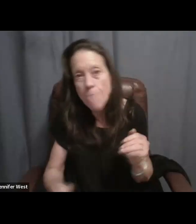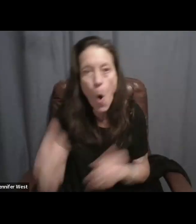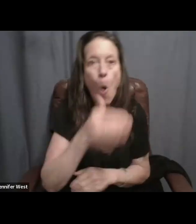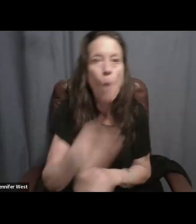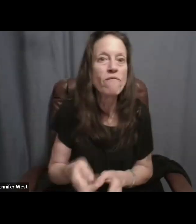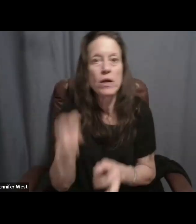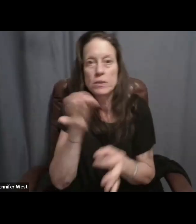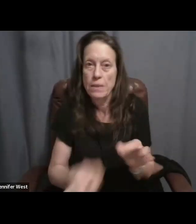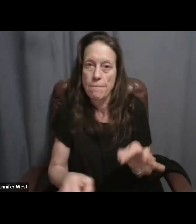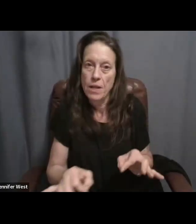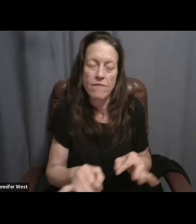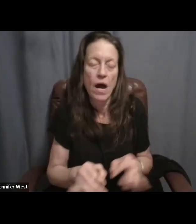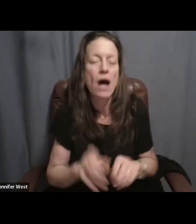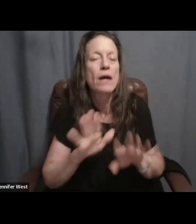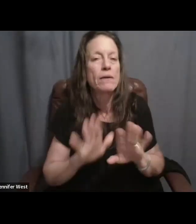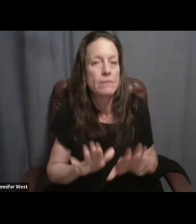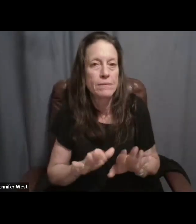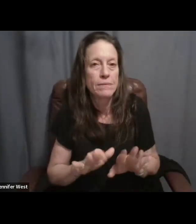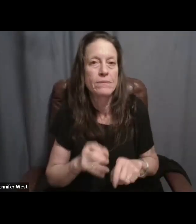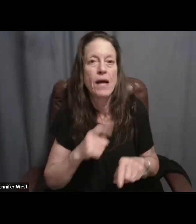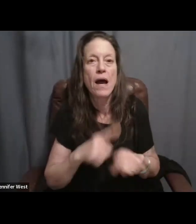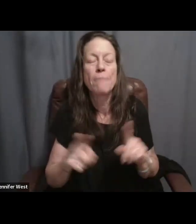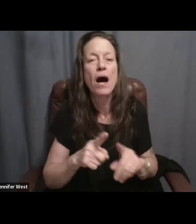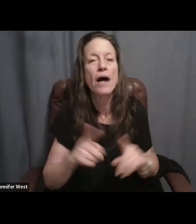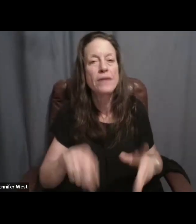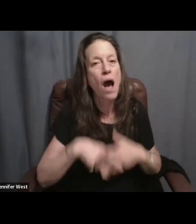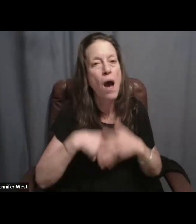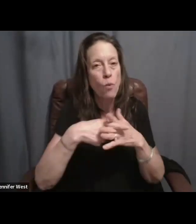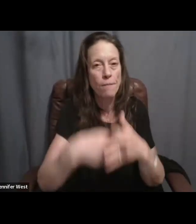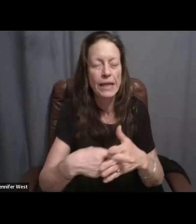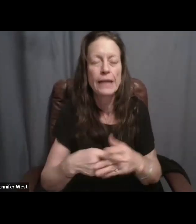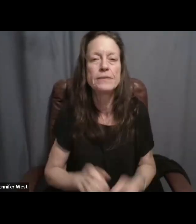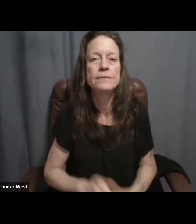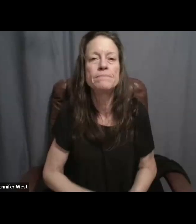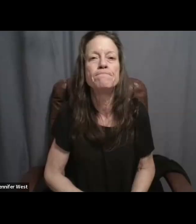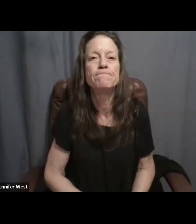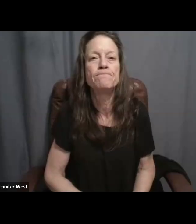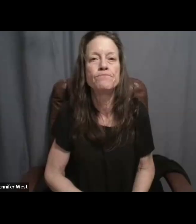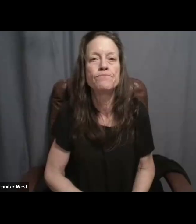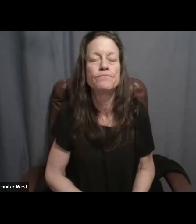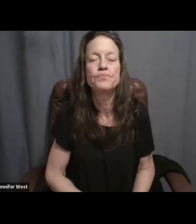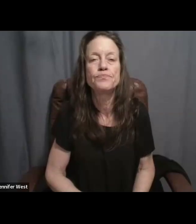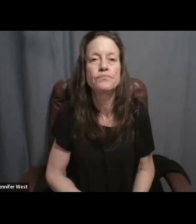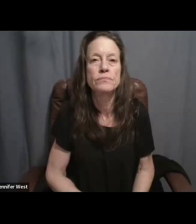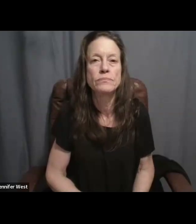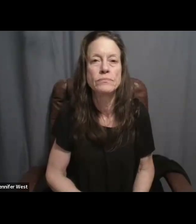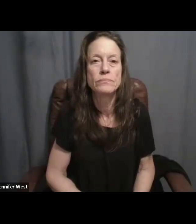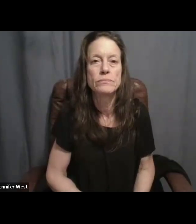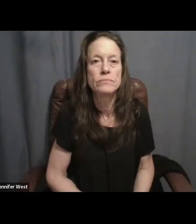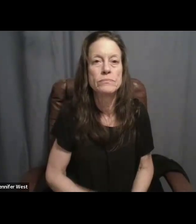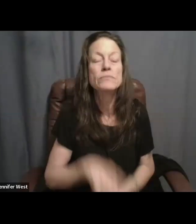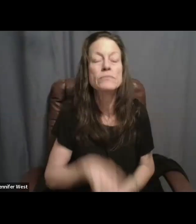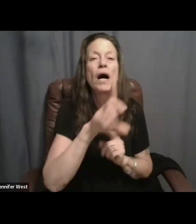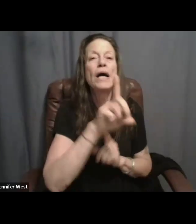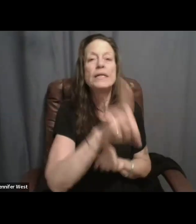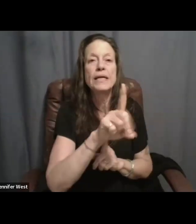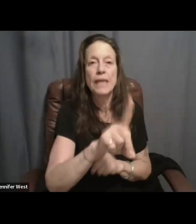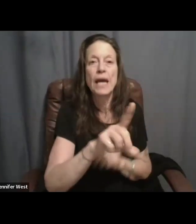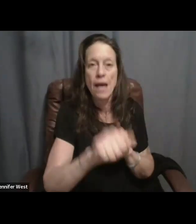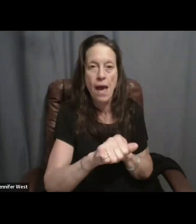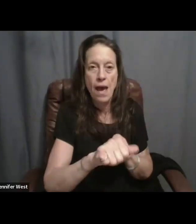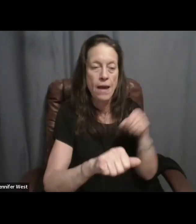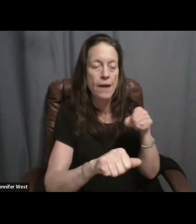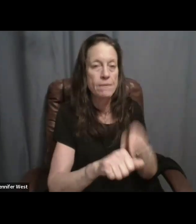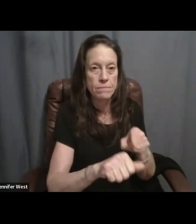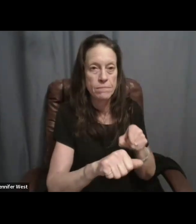but just to kind of, I guess, have some ground setting here. So the DDA basically, of course, is